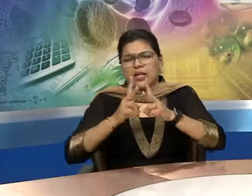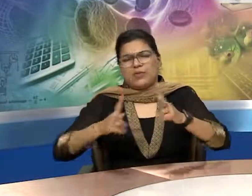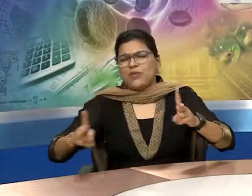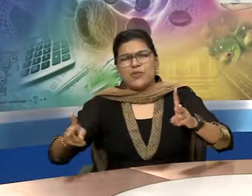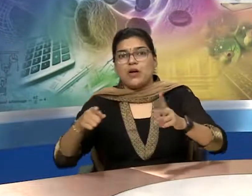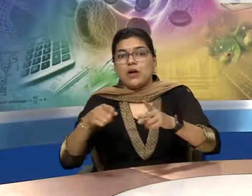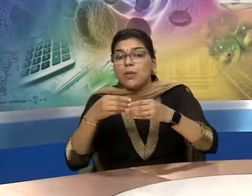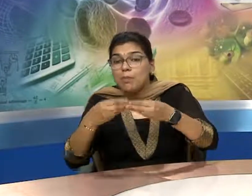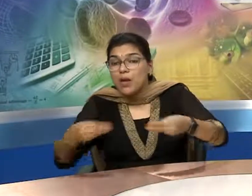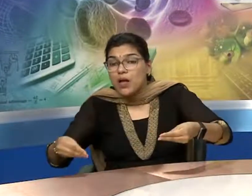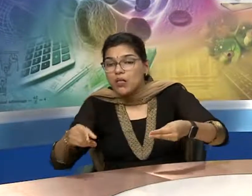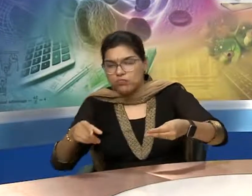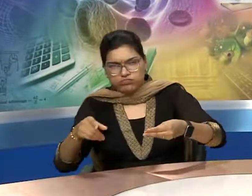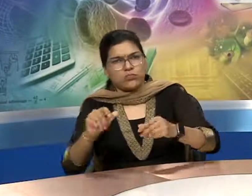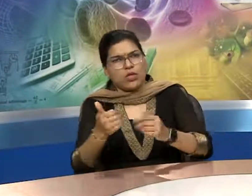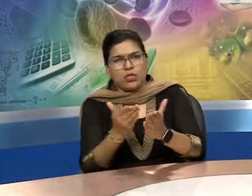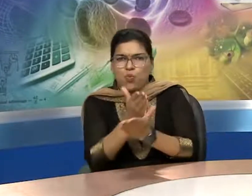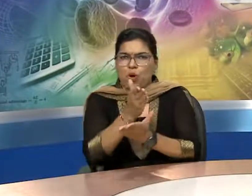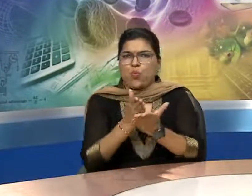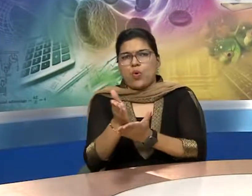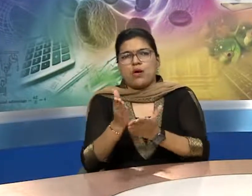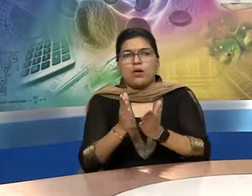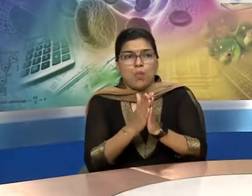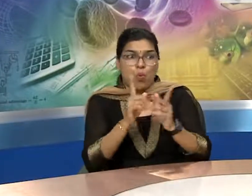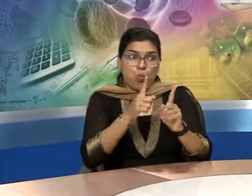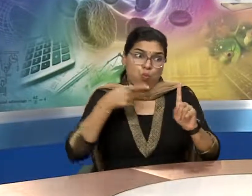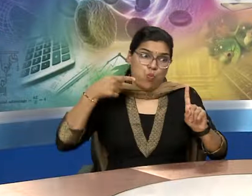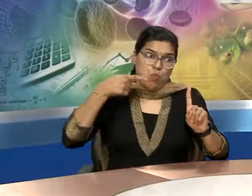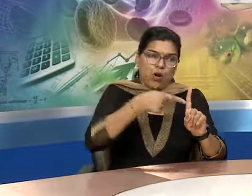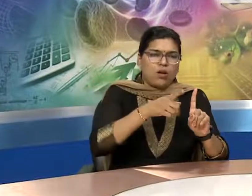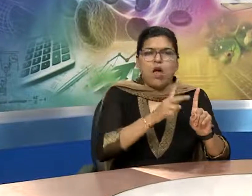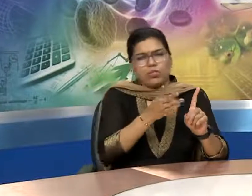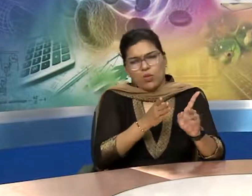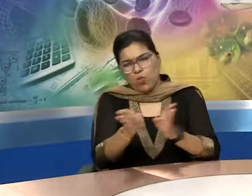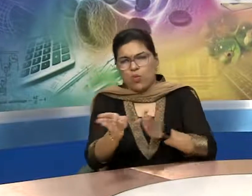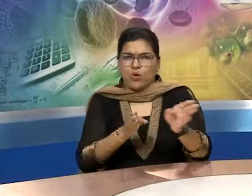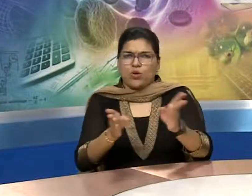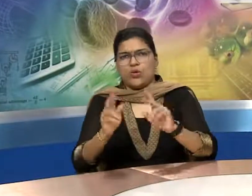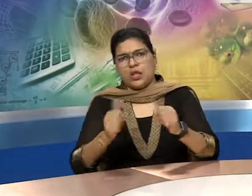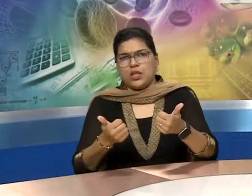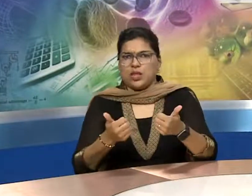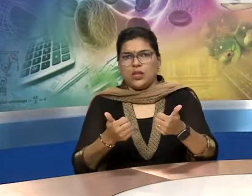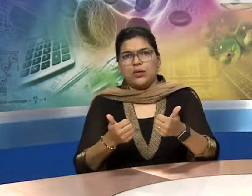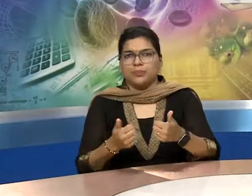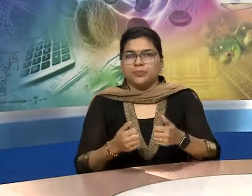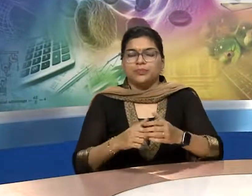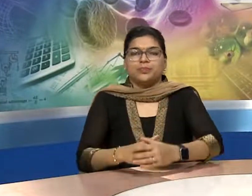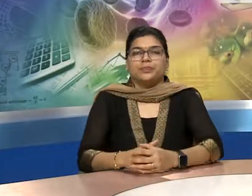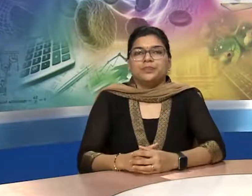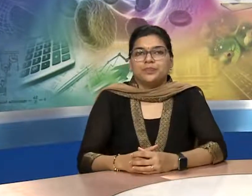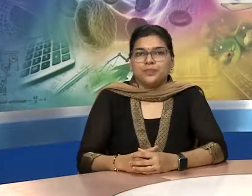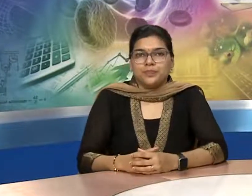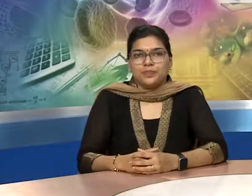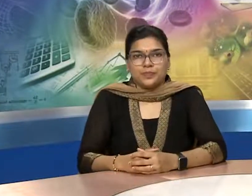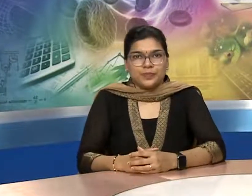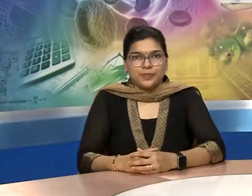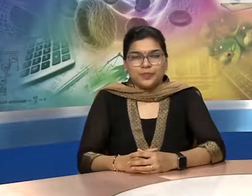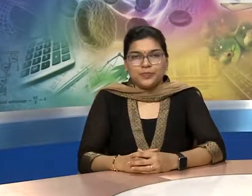And also we keep the non-book materials like CDs, videos. There are so many methods which we use